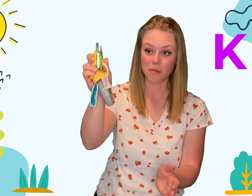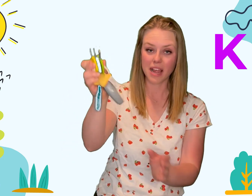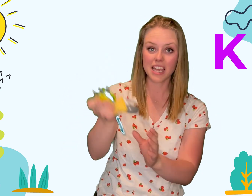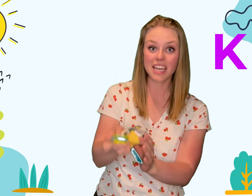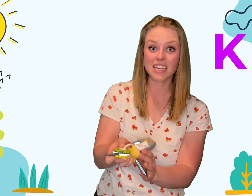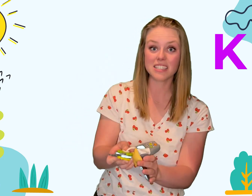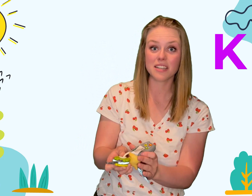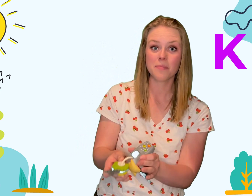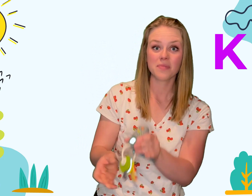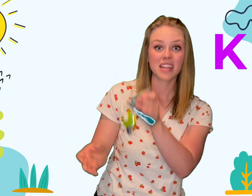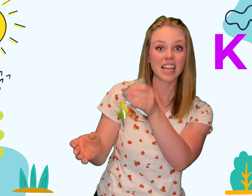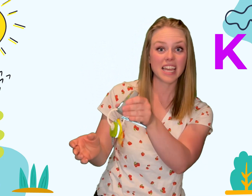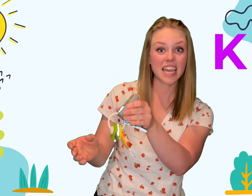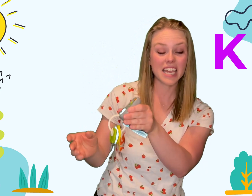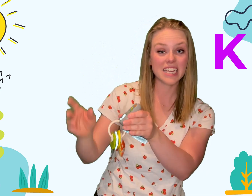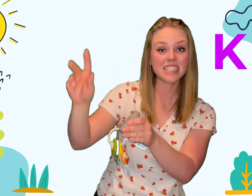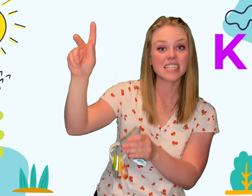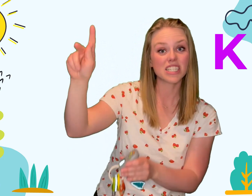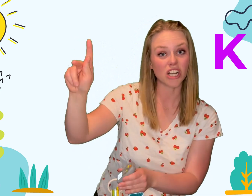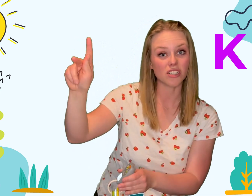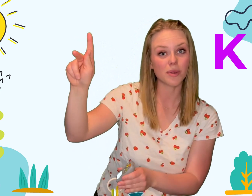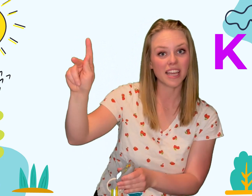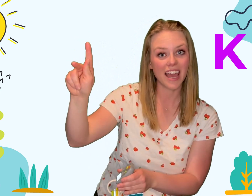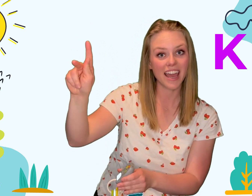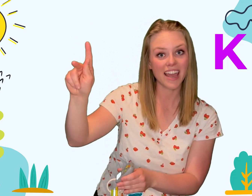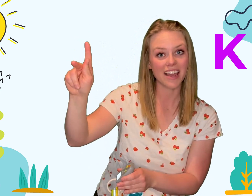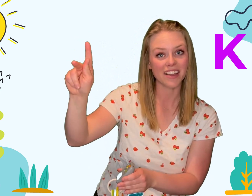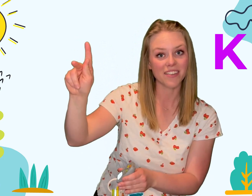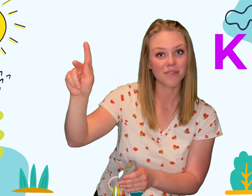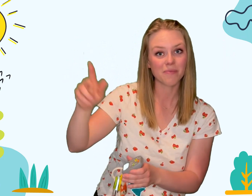my keys. Keys starts with K.